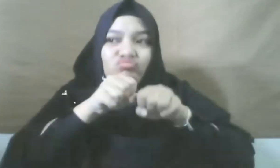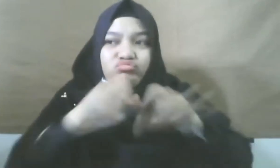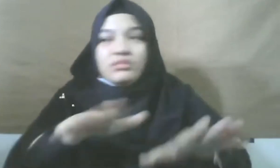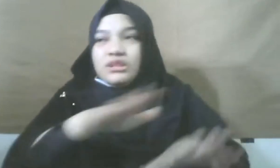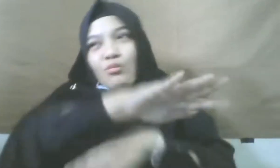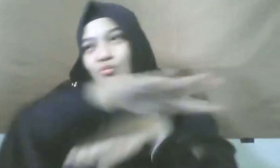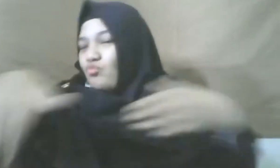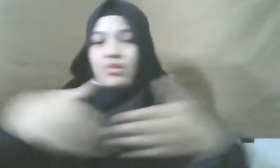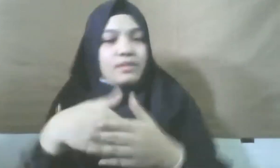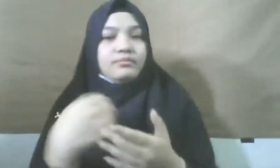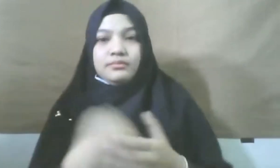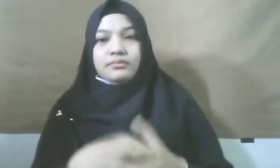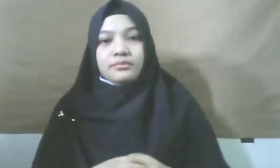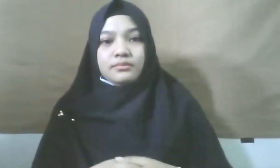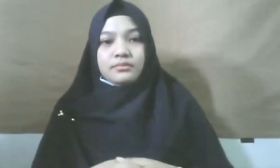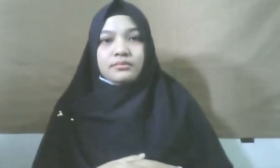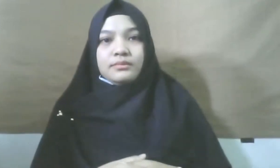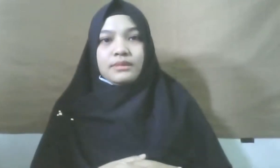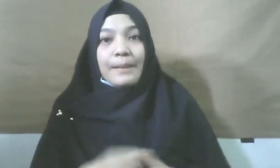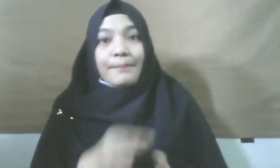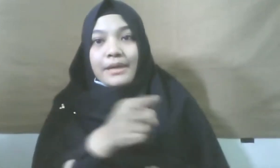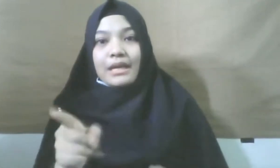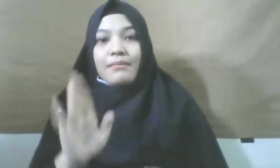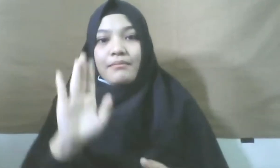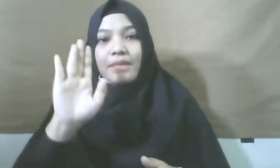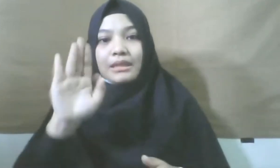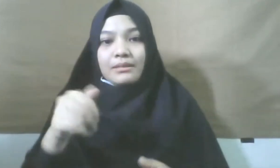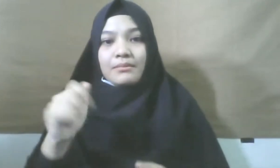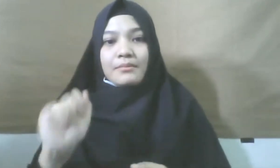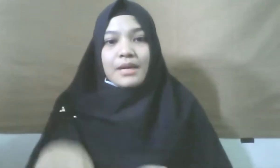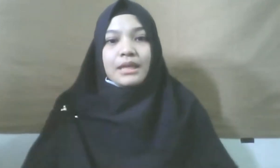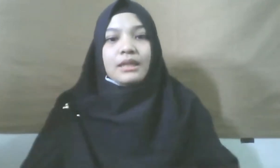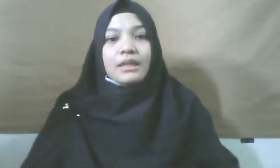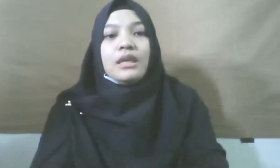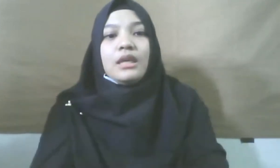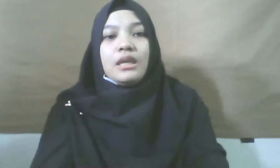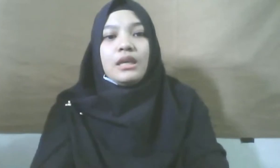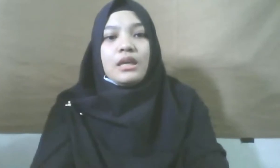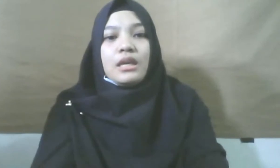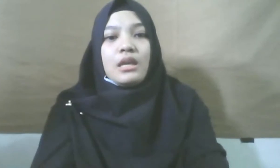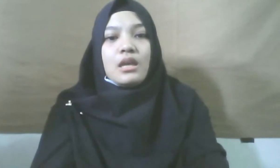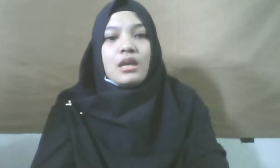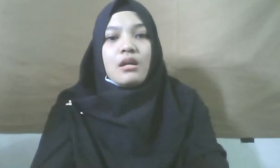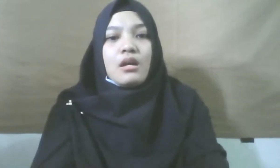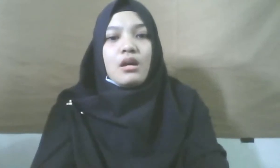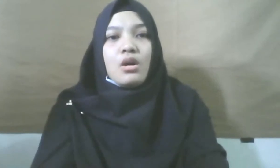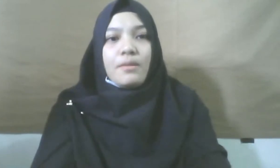question. So they still use online teaching, but online learning.